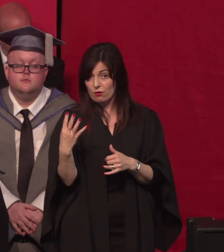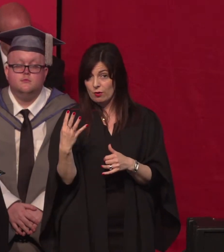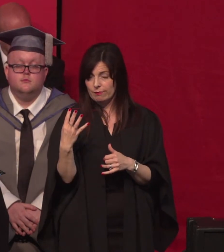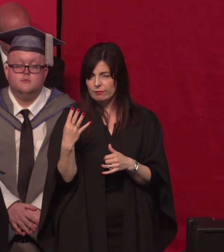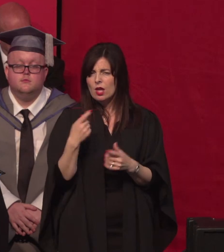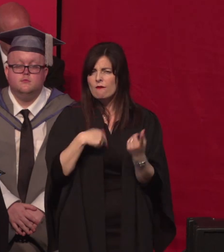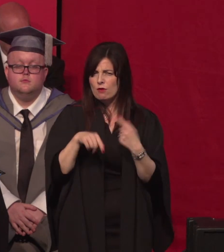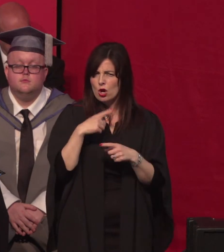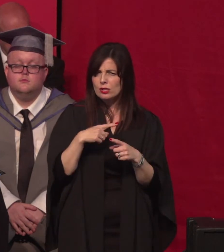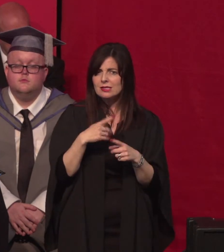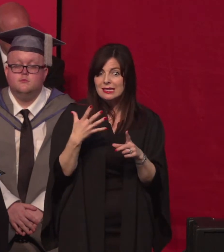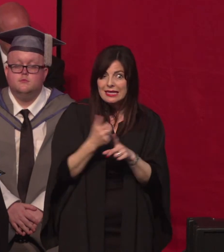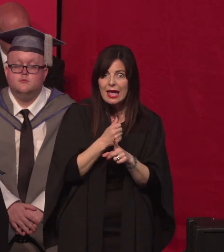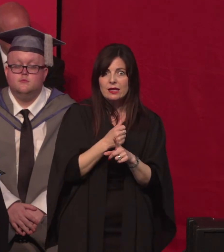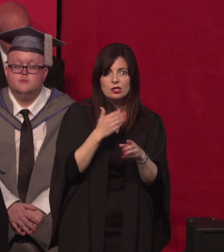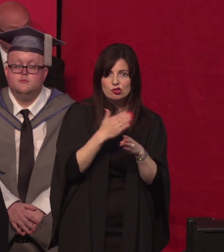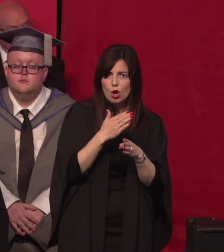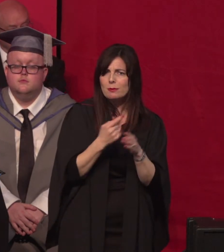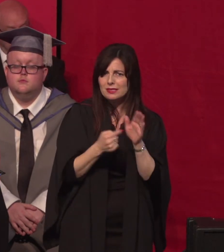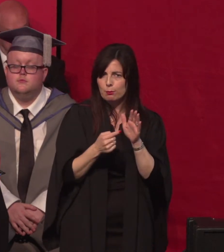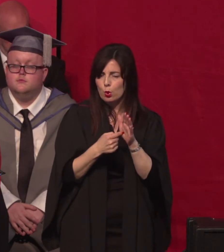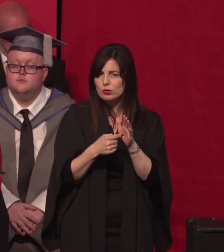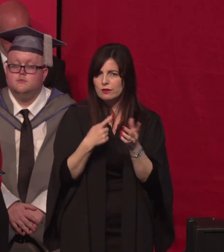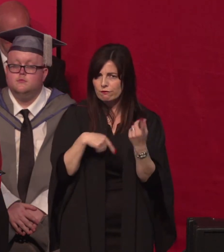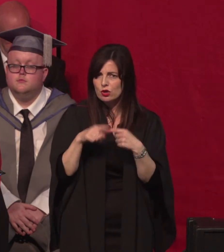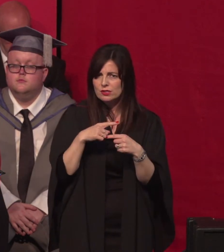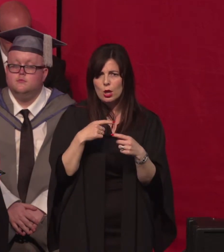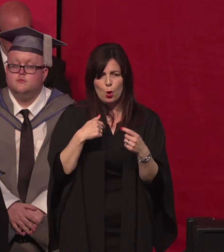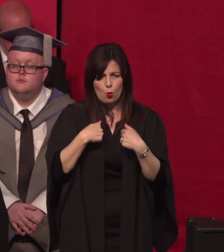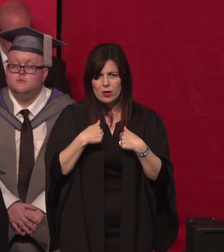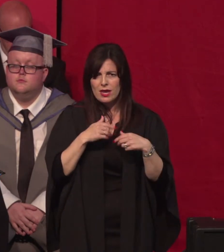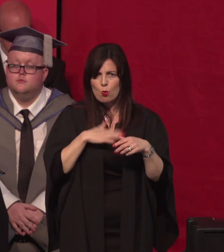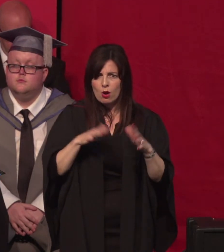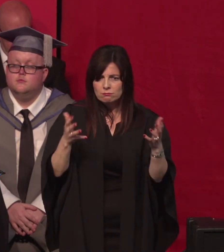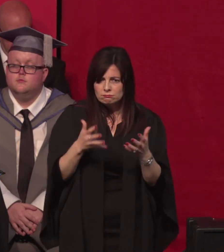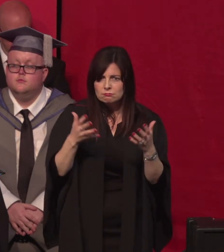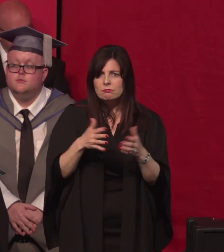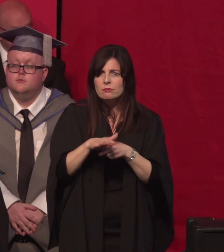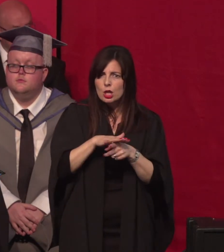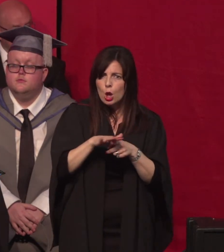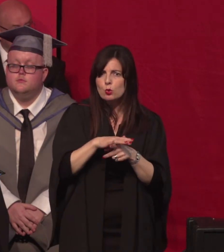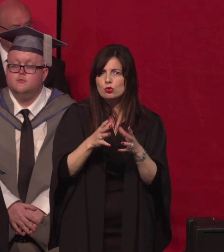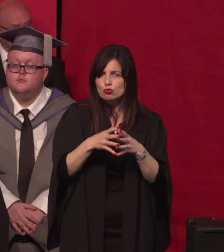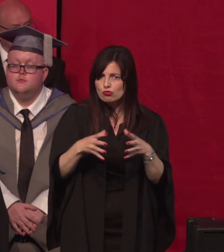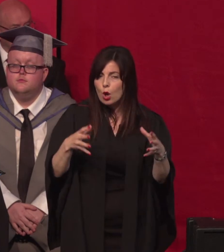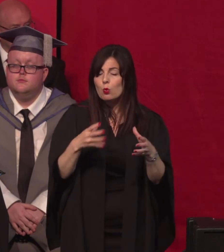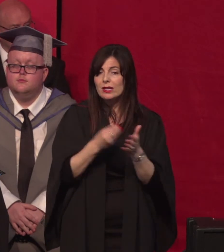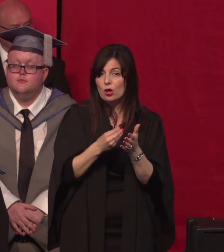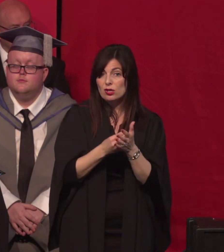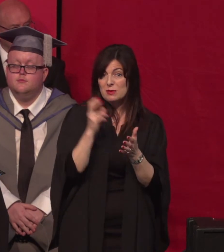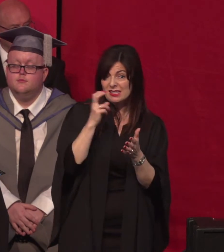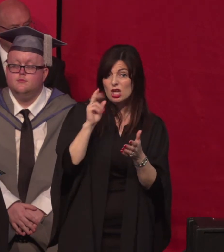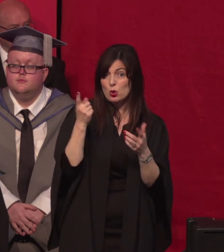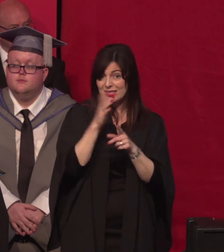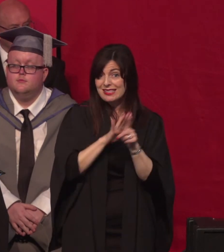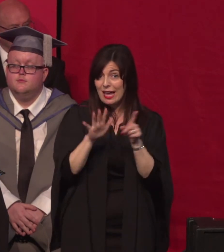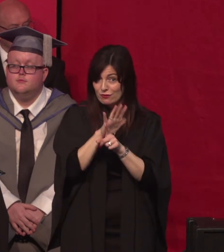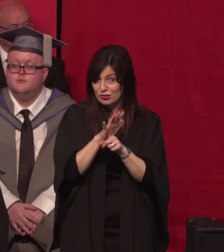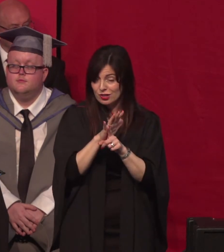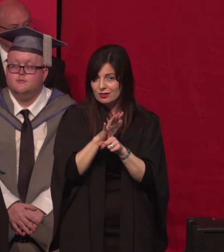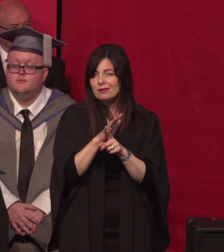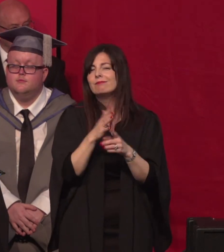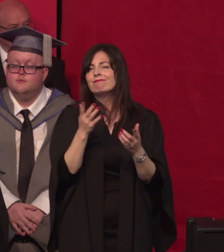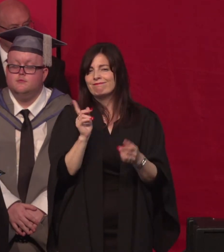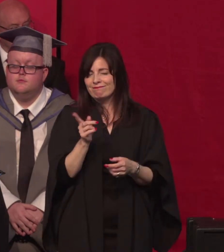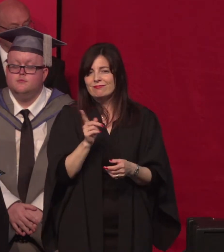employability is also a especially important area for us, and we aim to support our growing regional economy in Stoke-on-Trent and Staffordshire. On this, it's